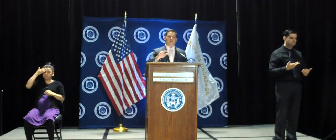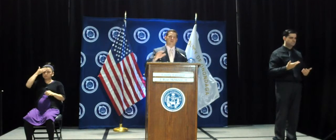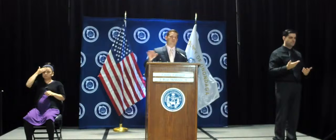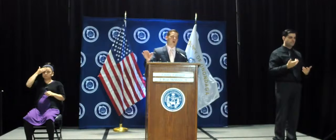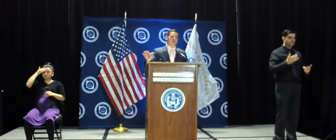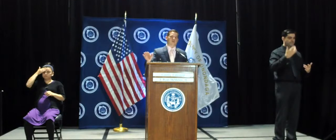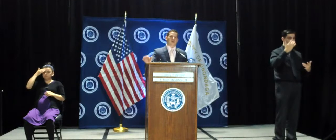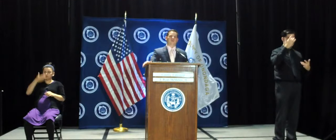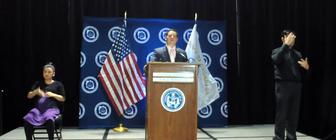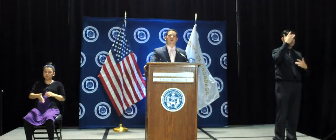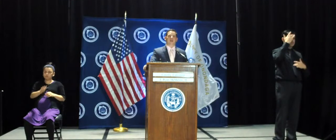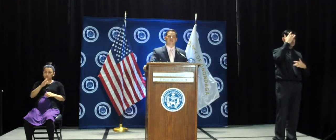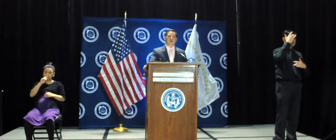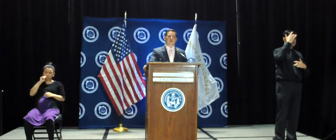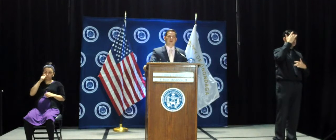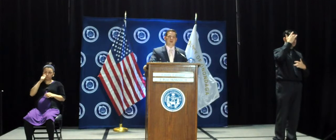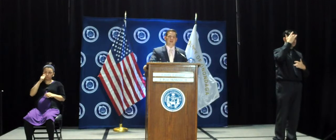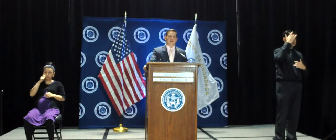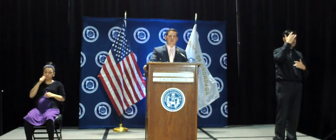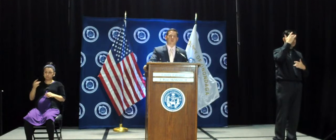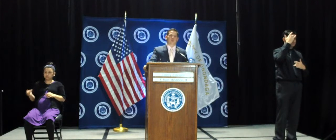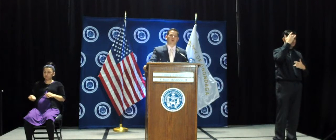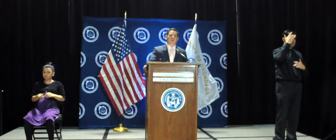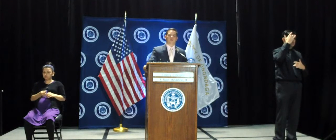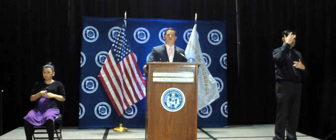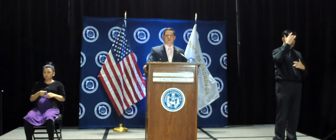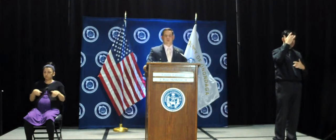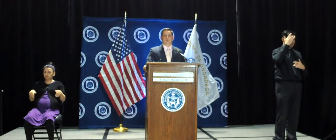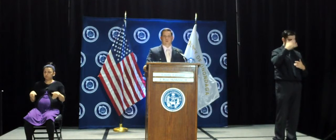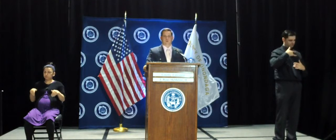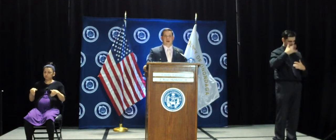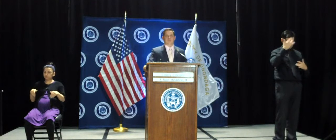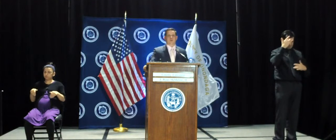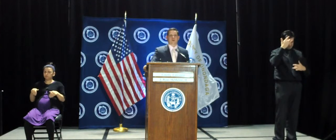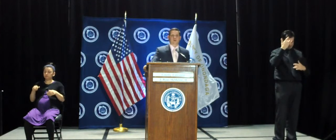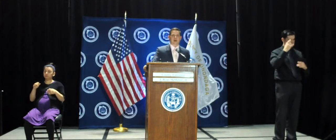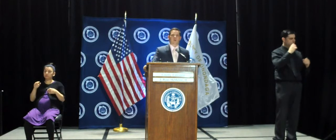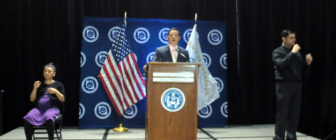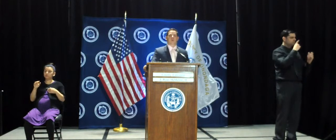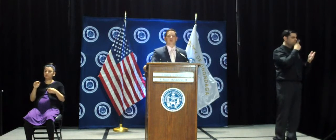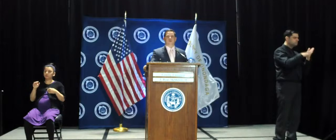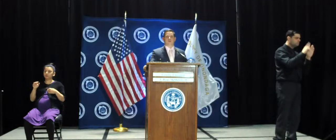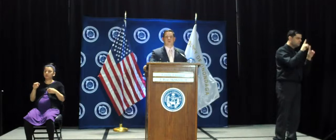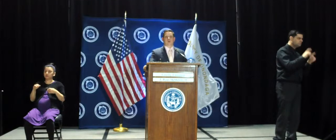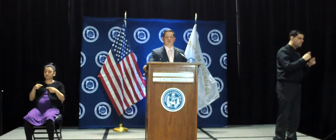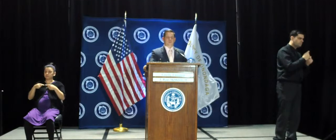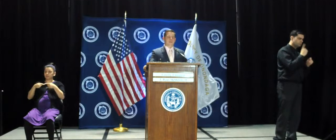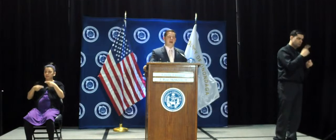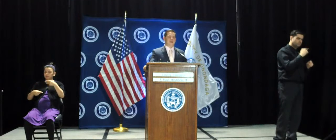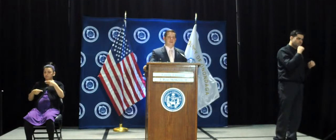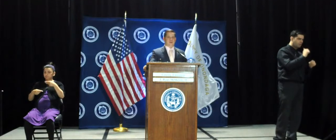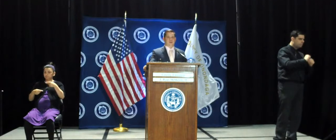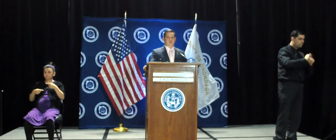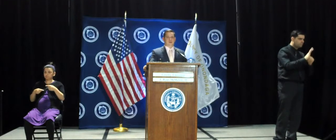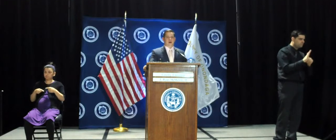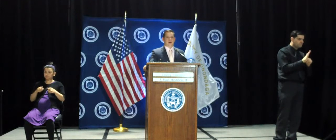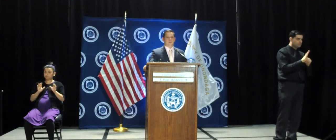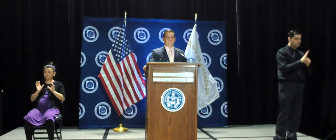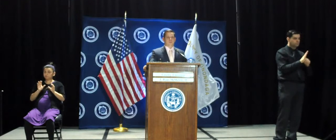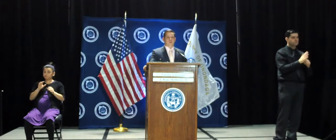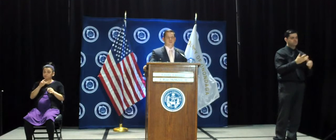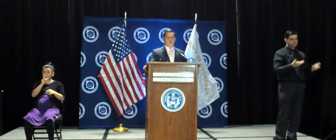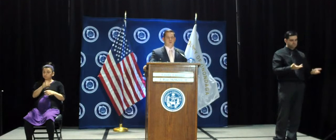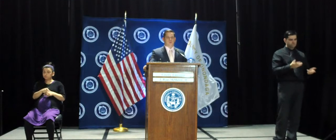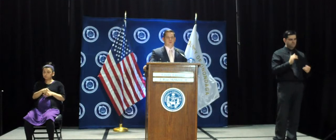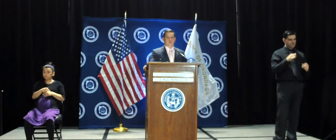just pause life until that's done. And that's a real public service if people do that, because that will help us dramatically.